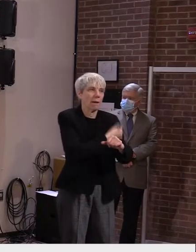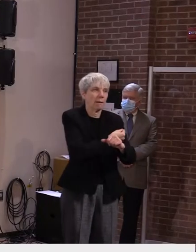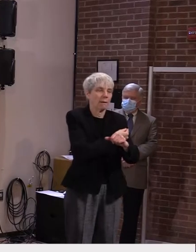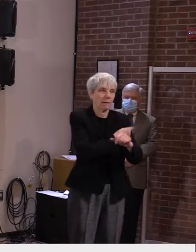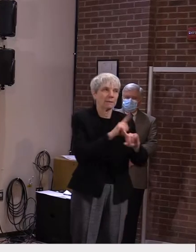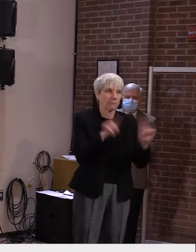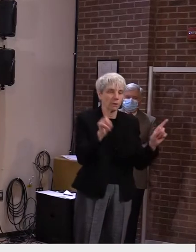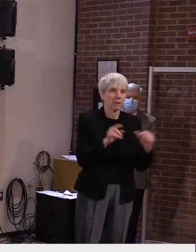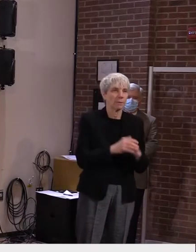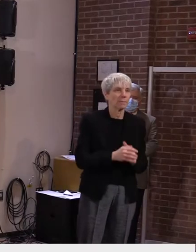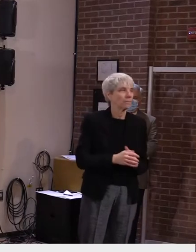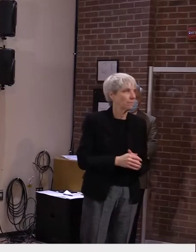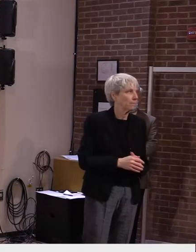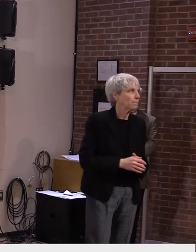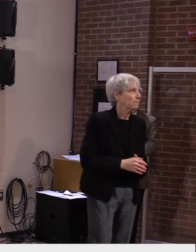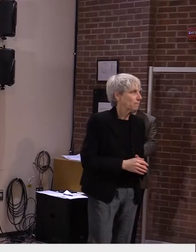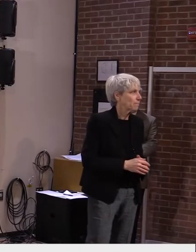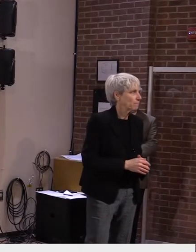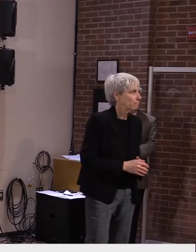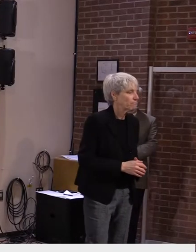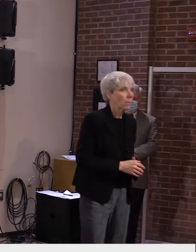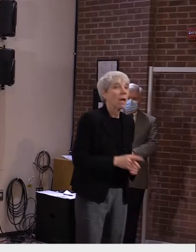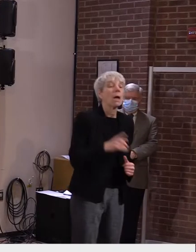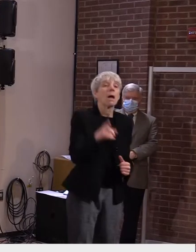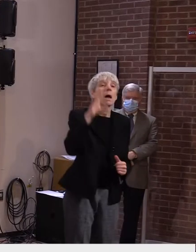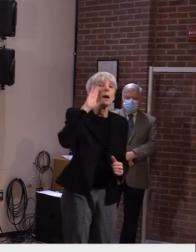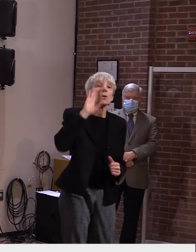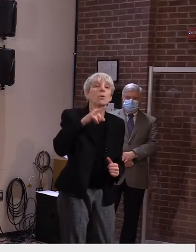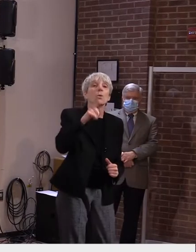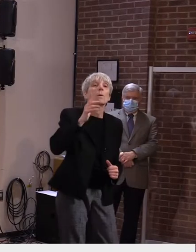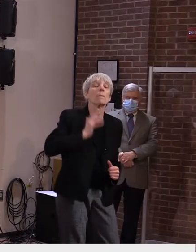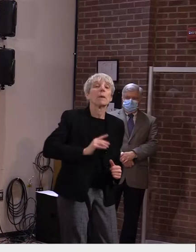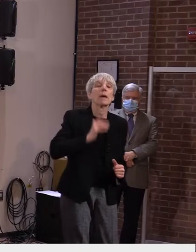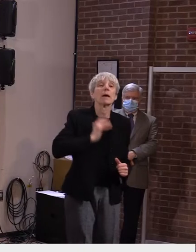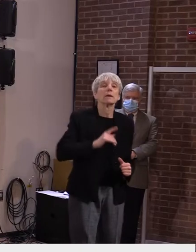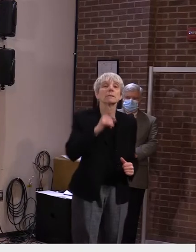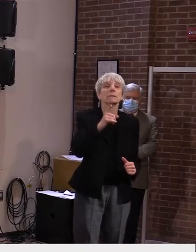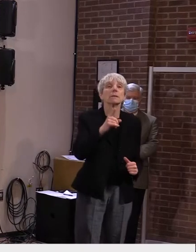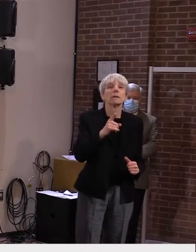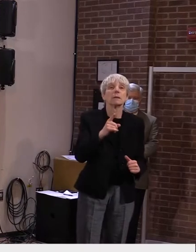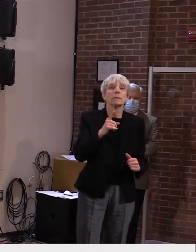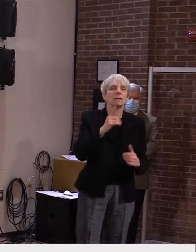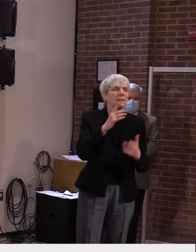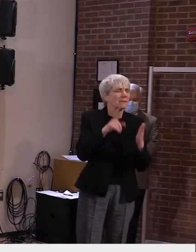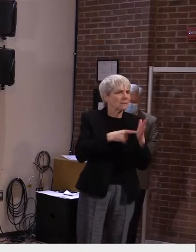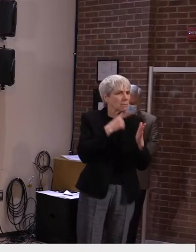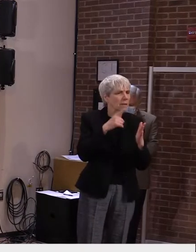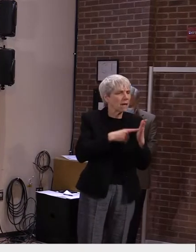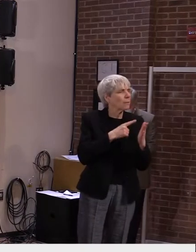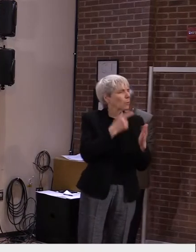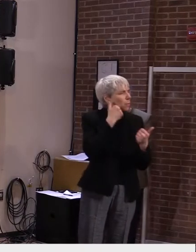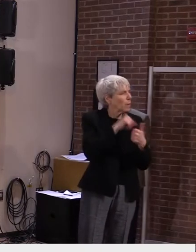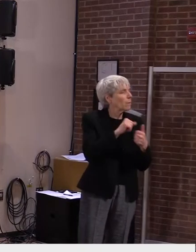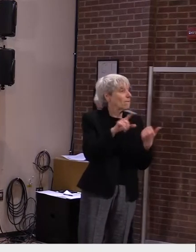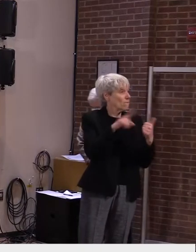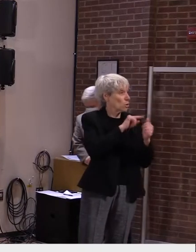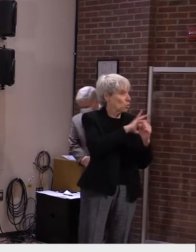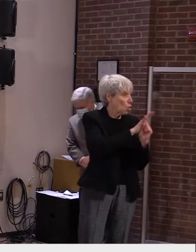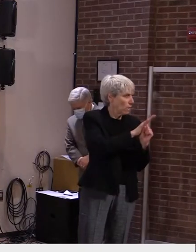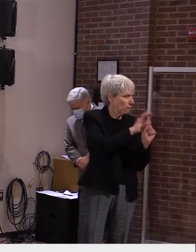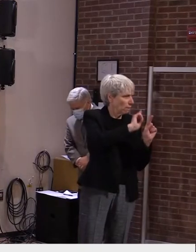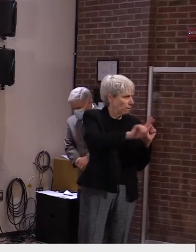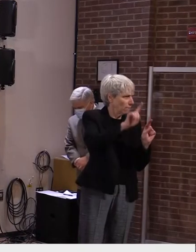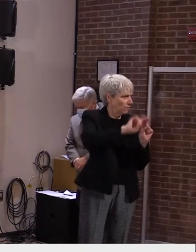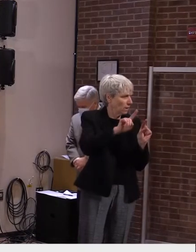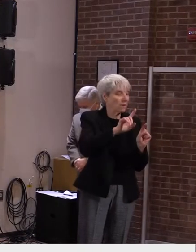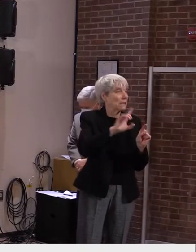I know when other variants have come out in the past, even though it hasn't been detected here and when Delta was still circulating, we were told to